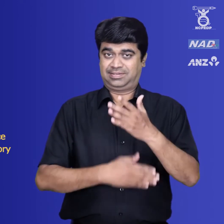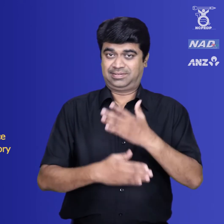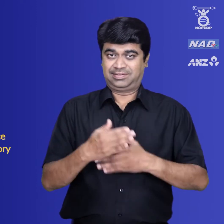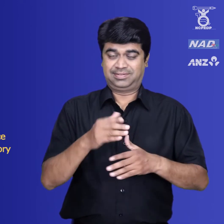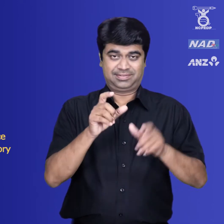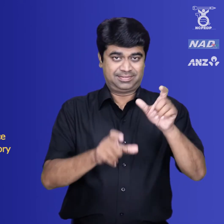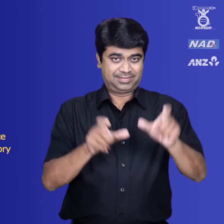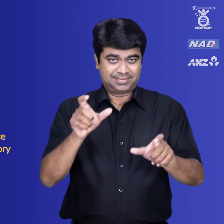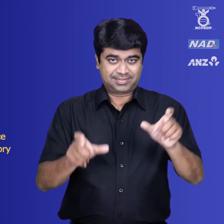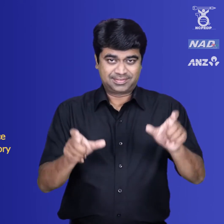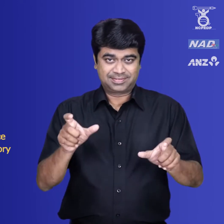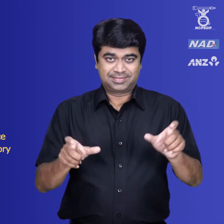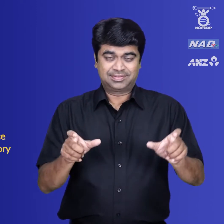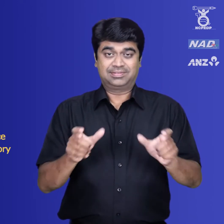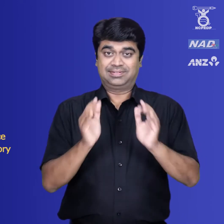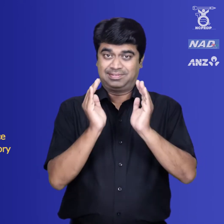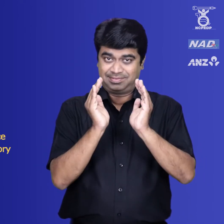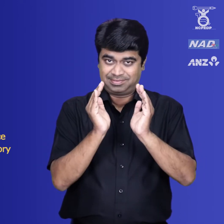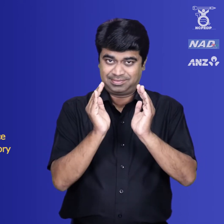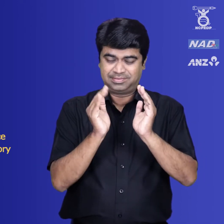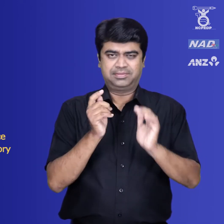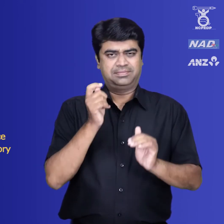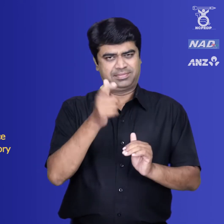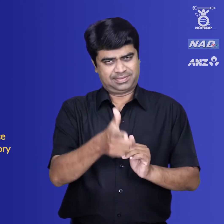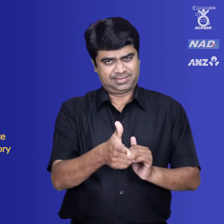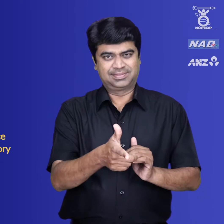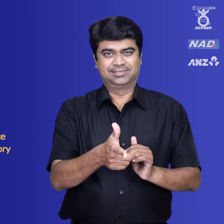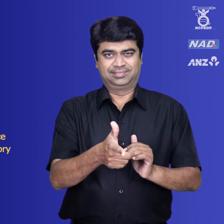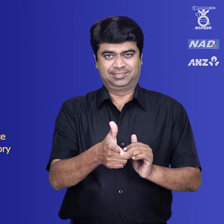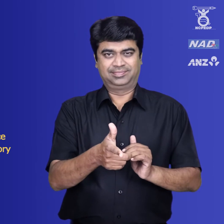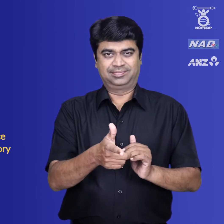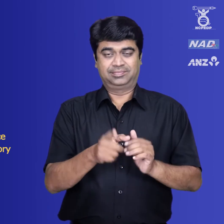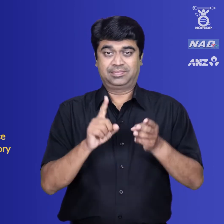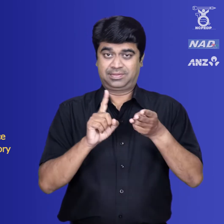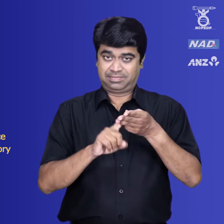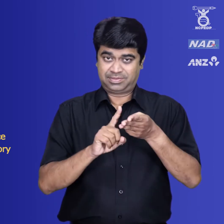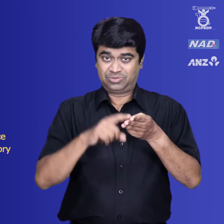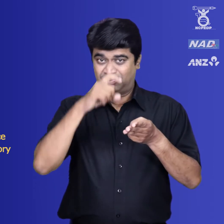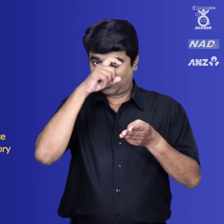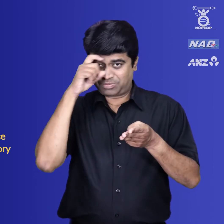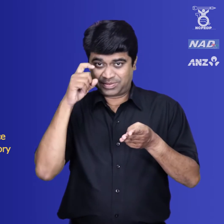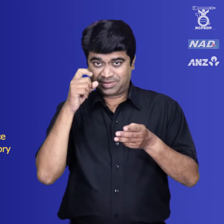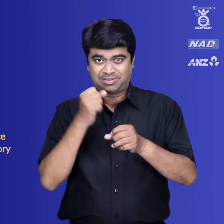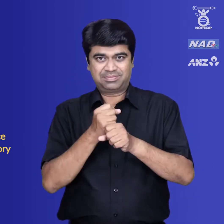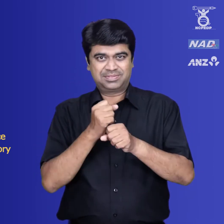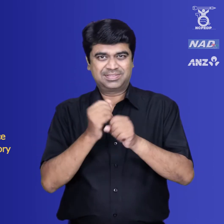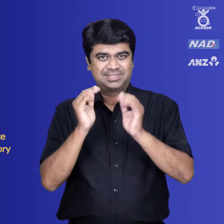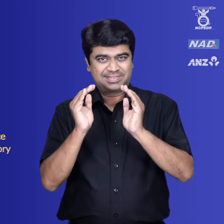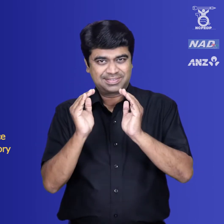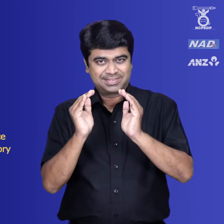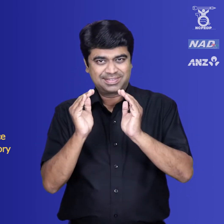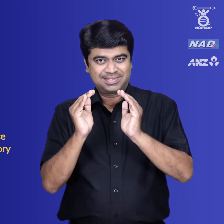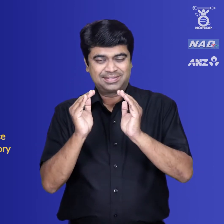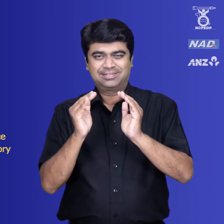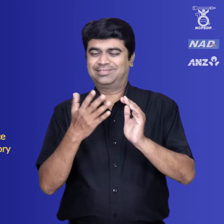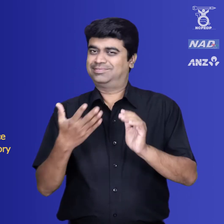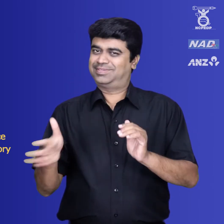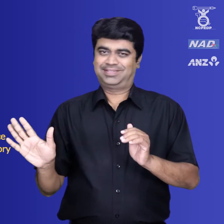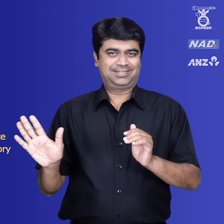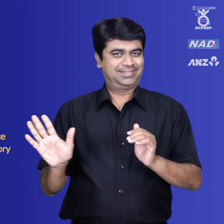Comprehensive insurance scheme for persons with disability not covered under the employees' state insurance schemes or